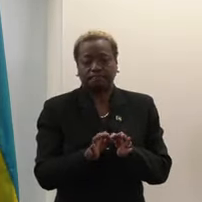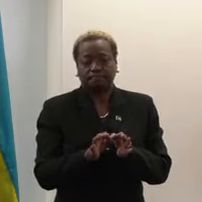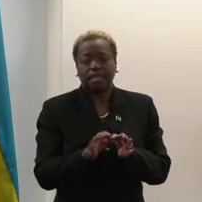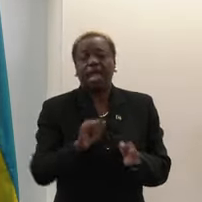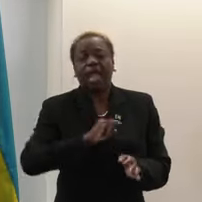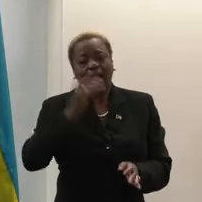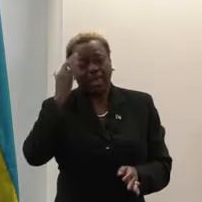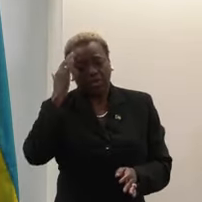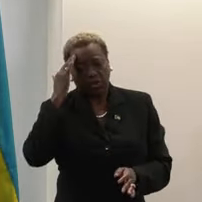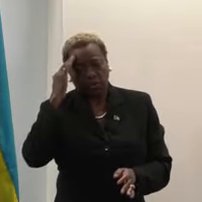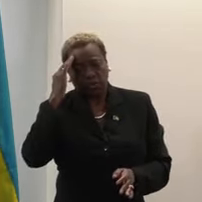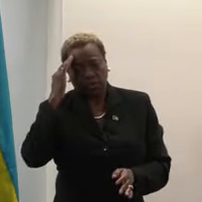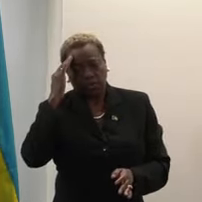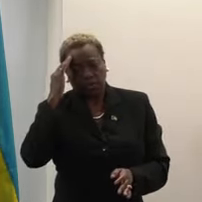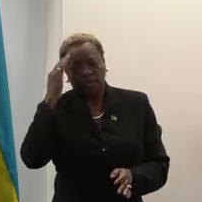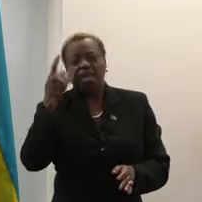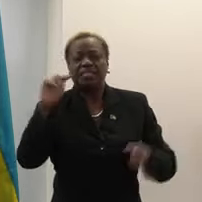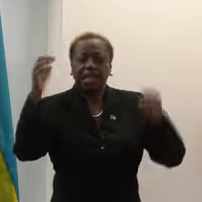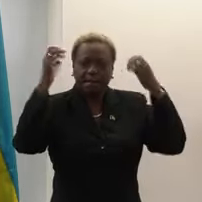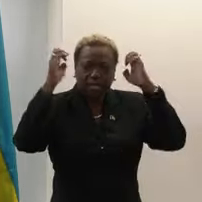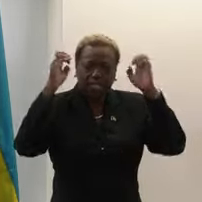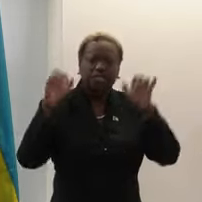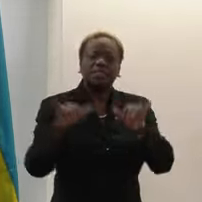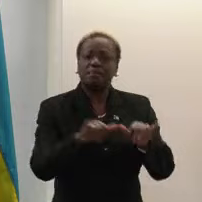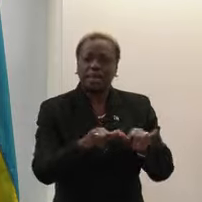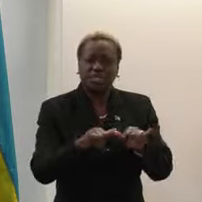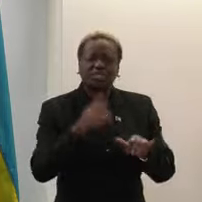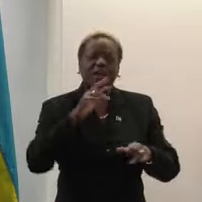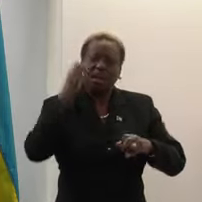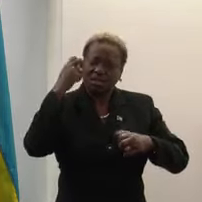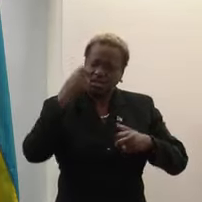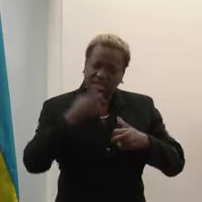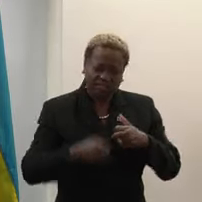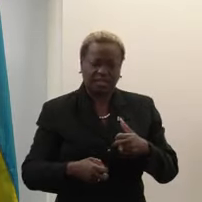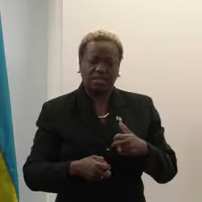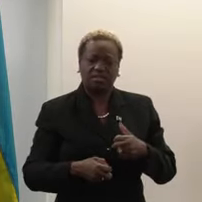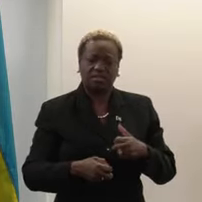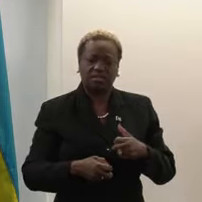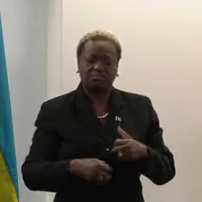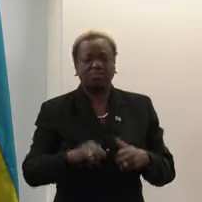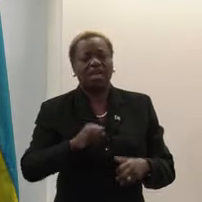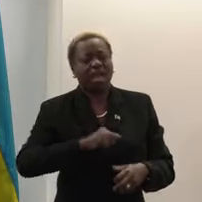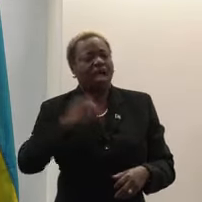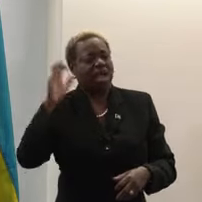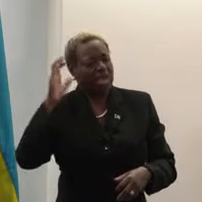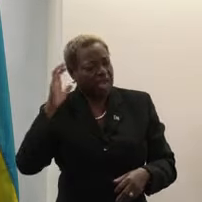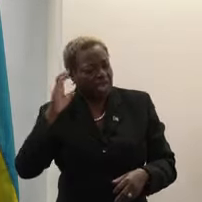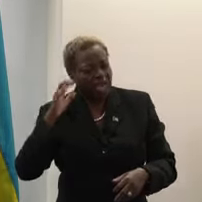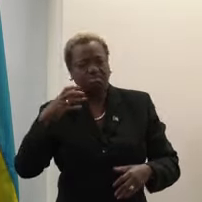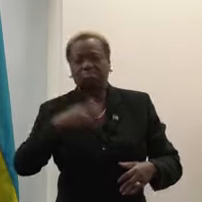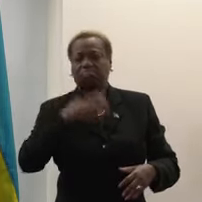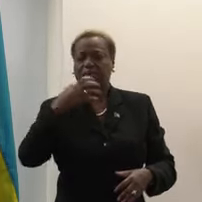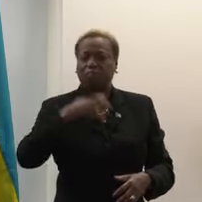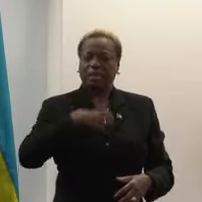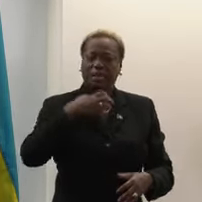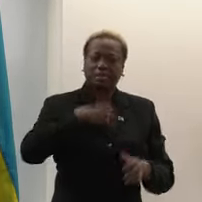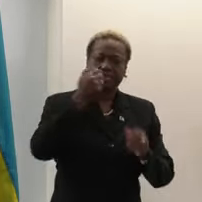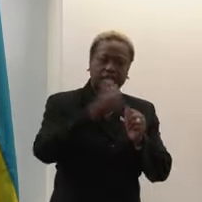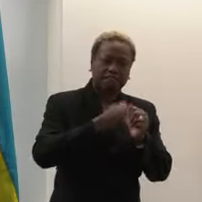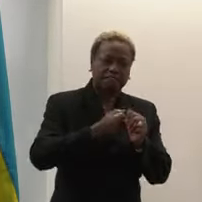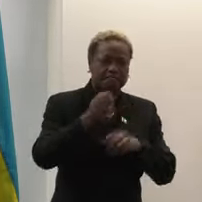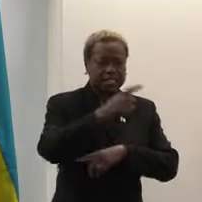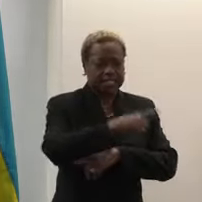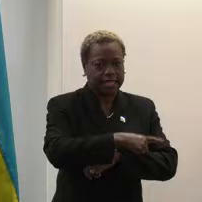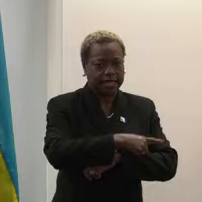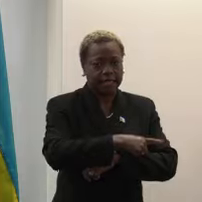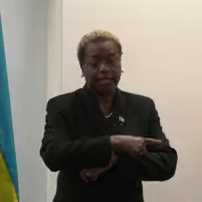I know the emergency measures are difficult, and I hear the complaints every day. They